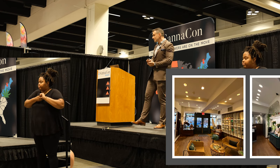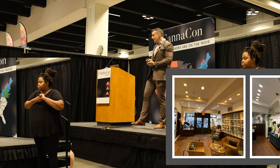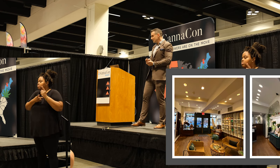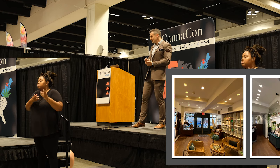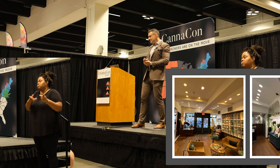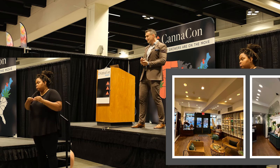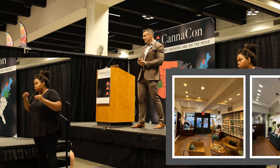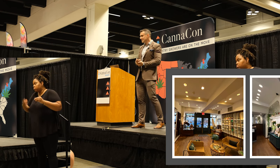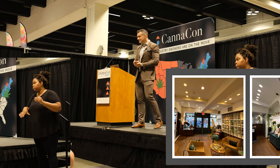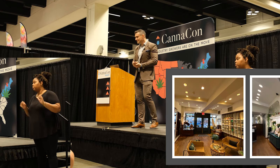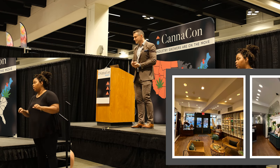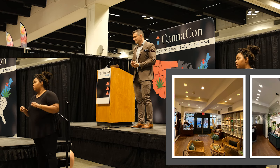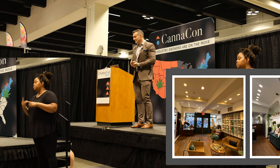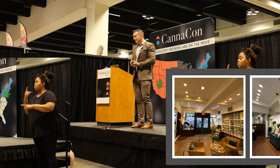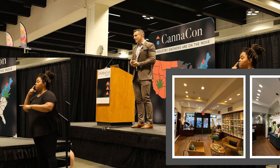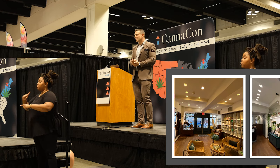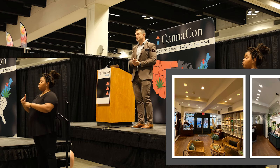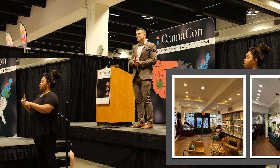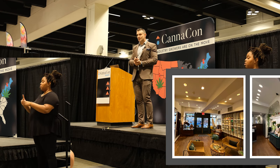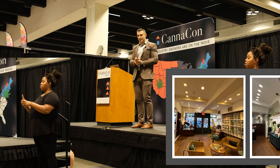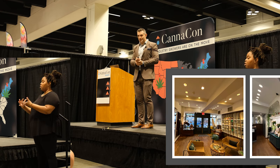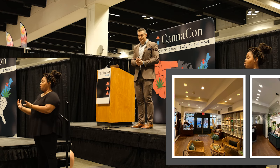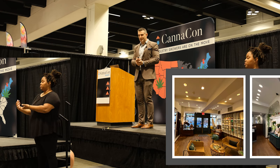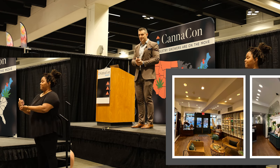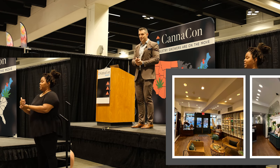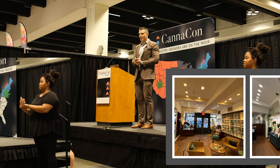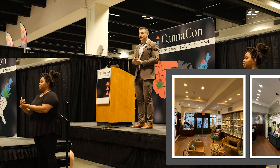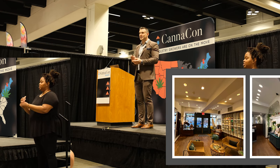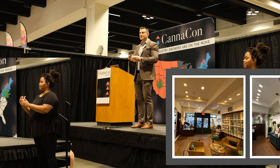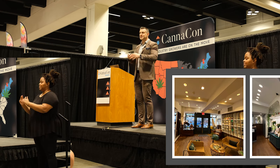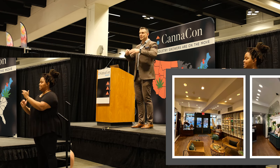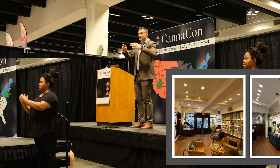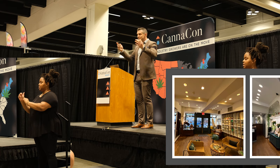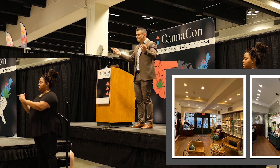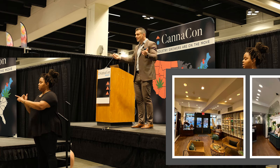looking at cultivation facilities, those servers, because